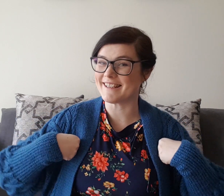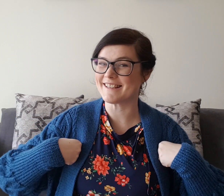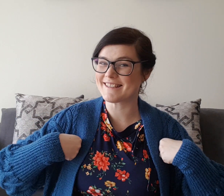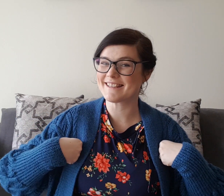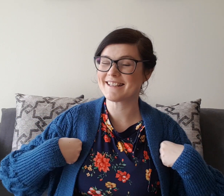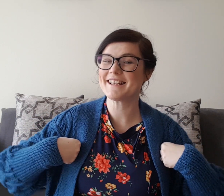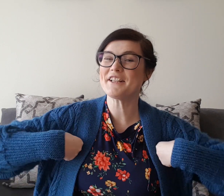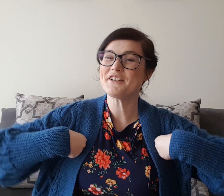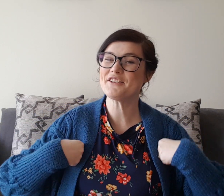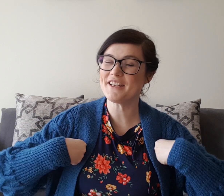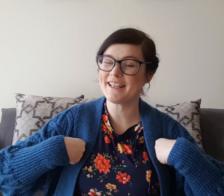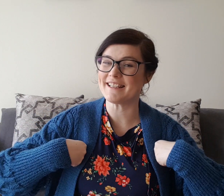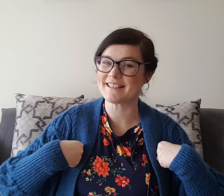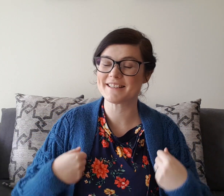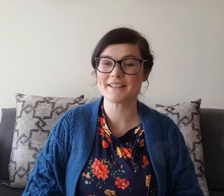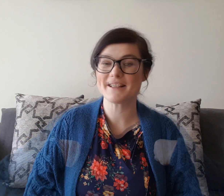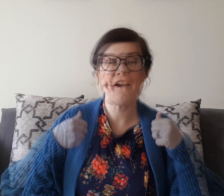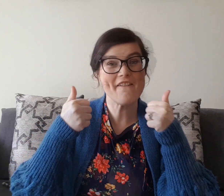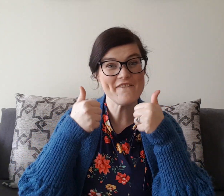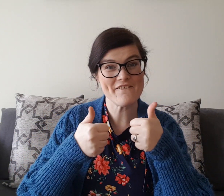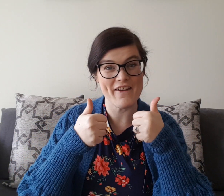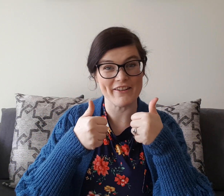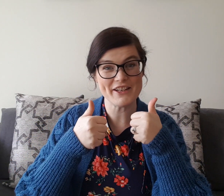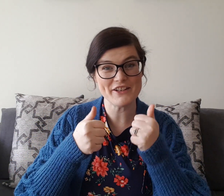Chickens, chickens. Very good.